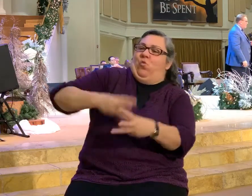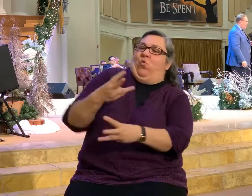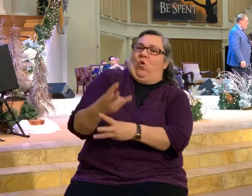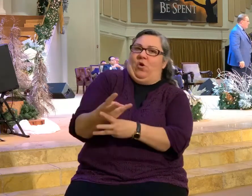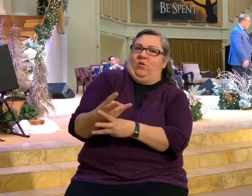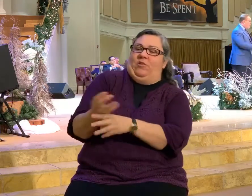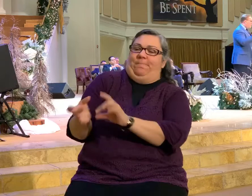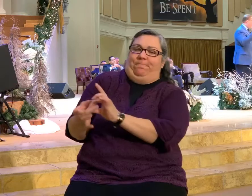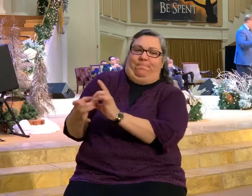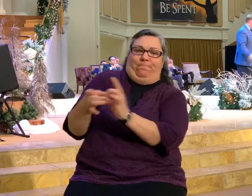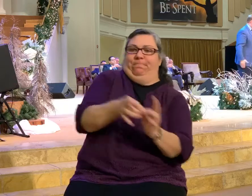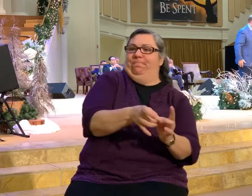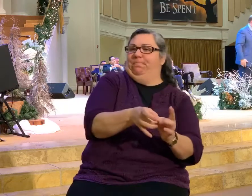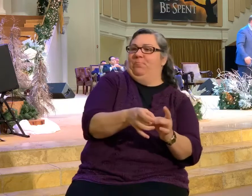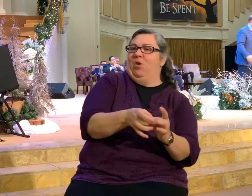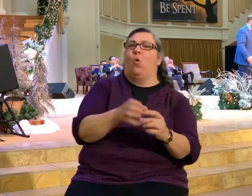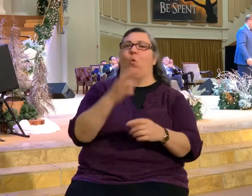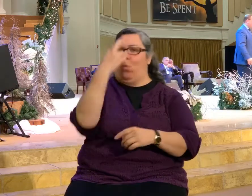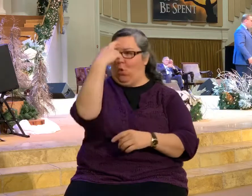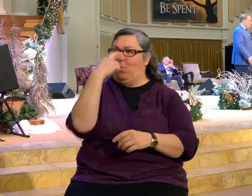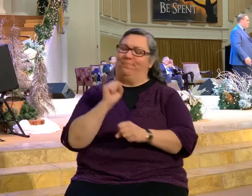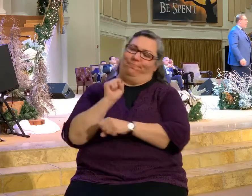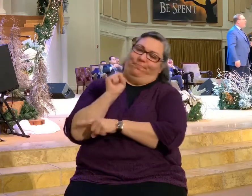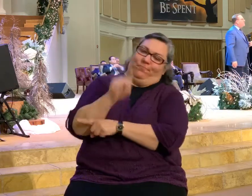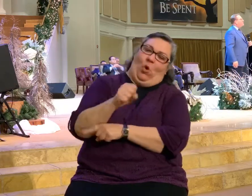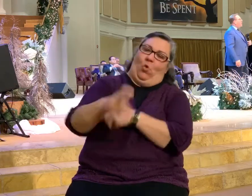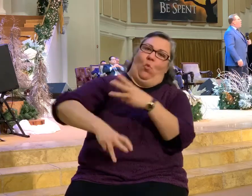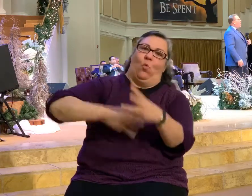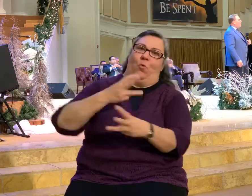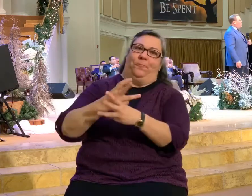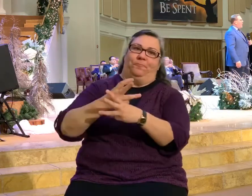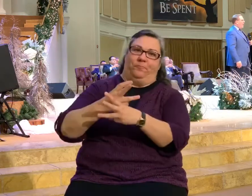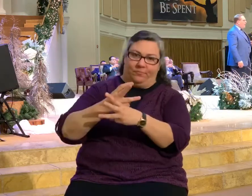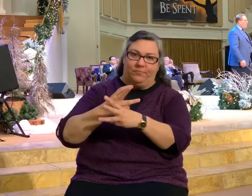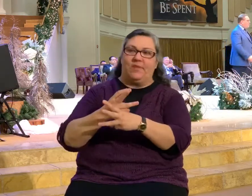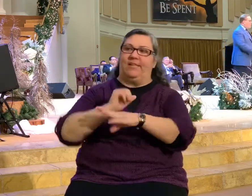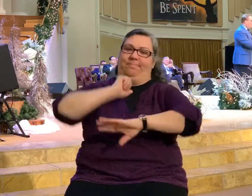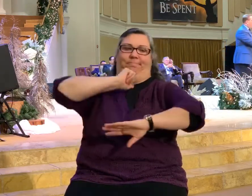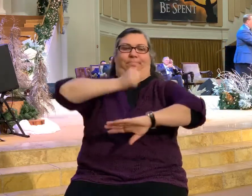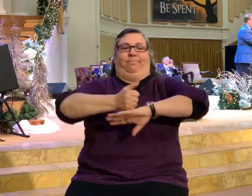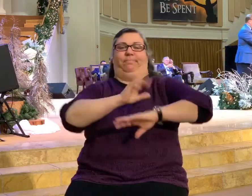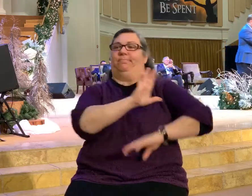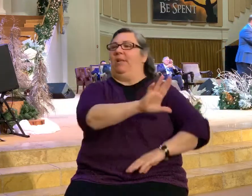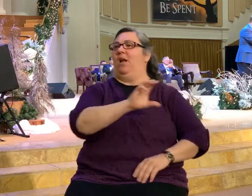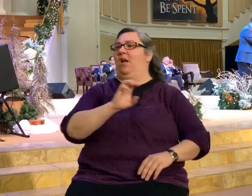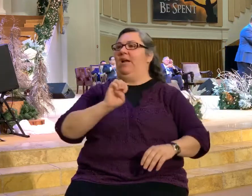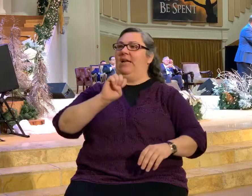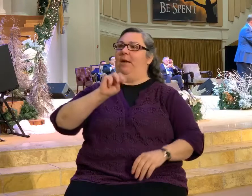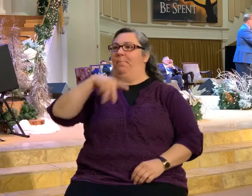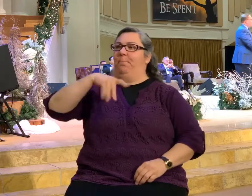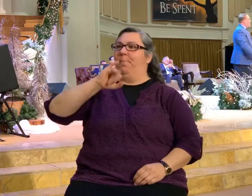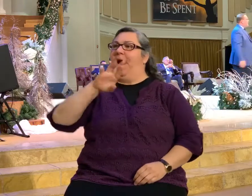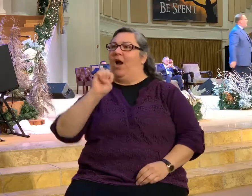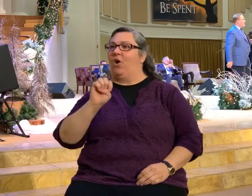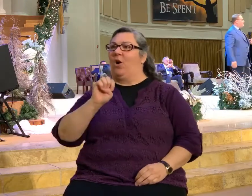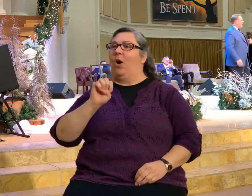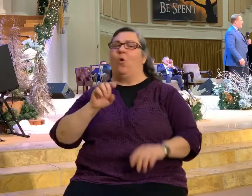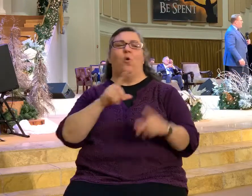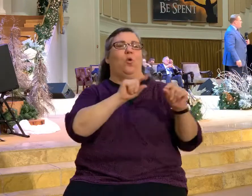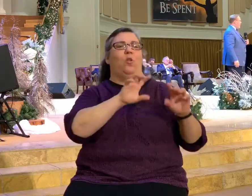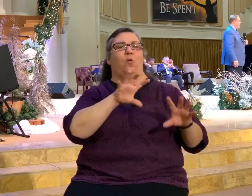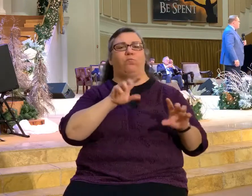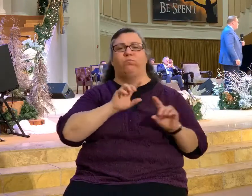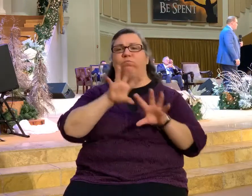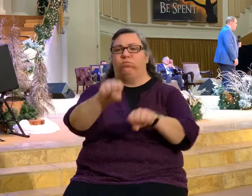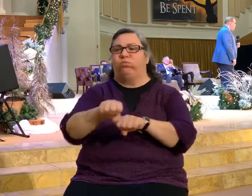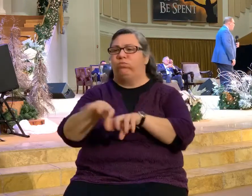the empire, conquered the world, and made it its empire, all the while raping and pillaging. It was unlike